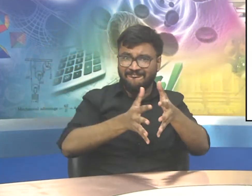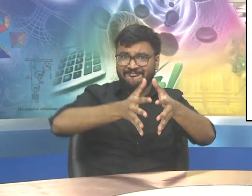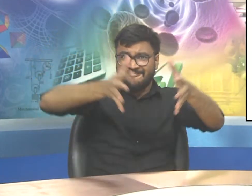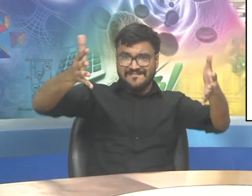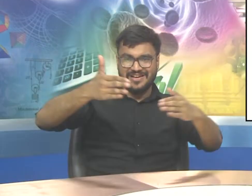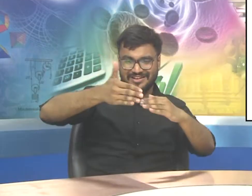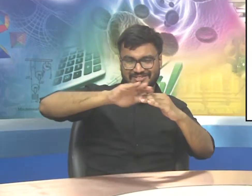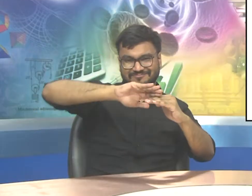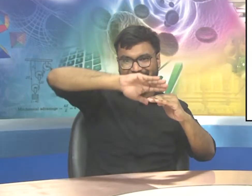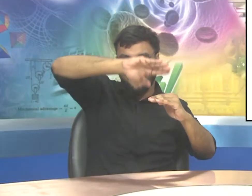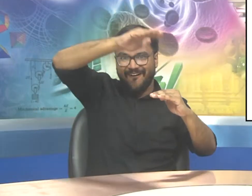bisons,